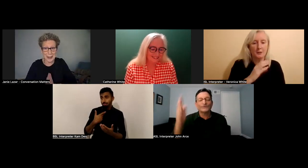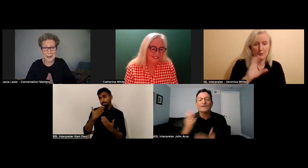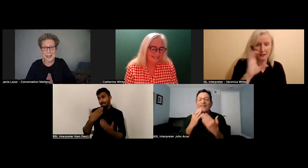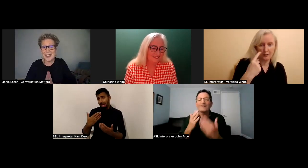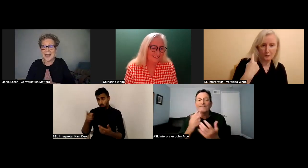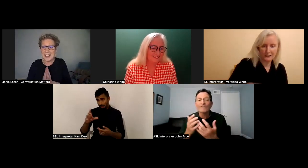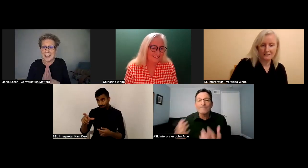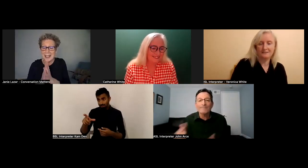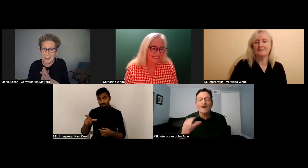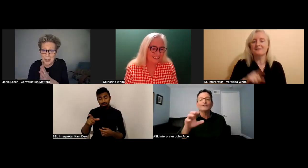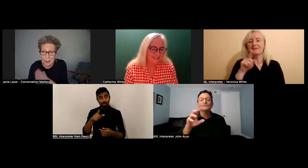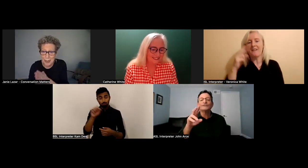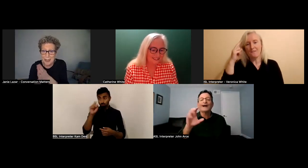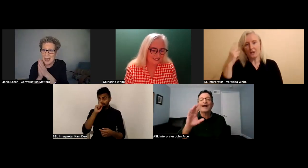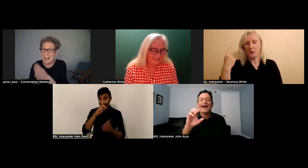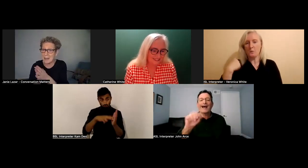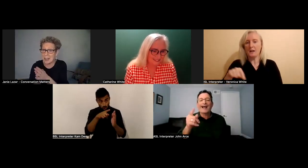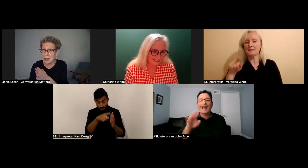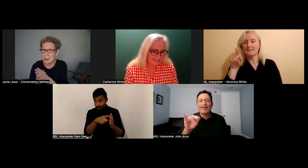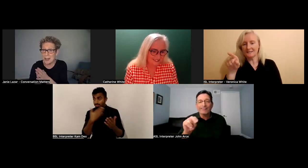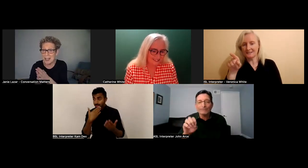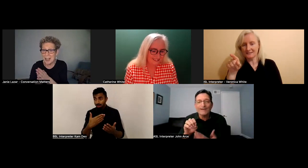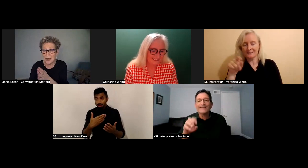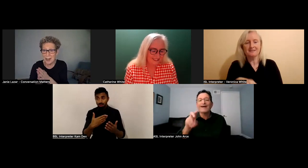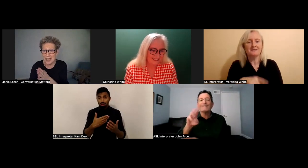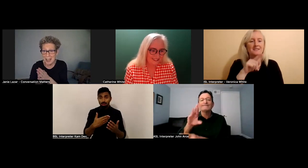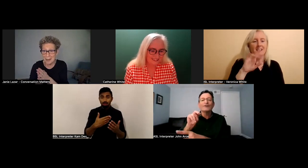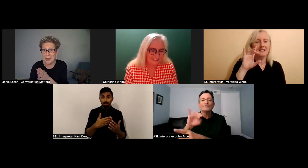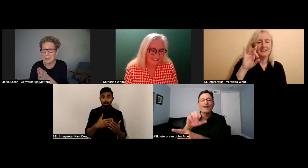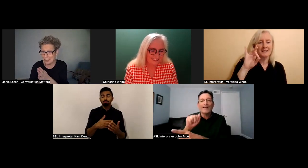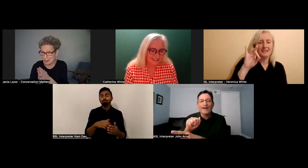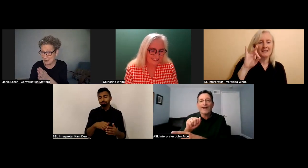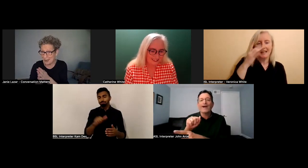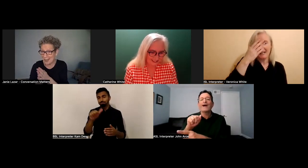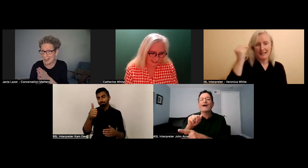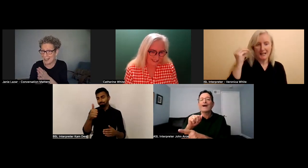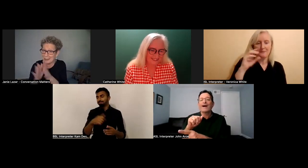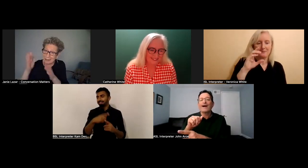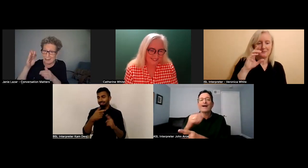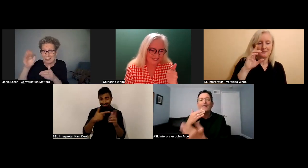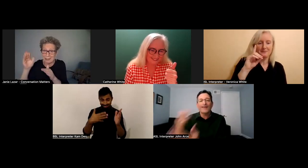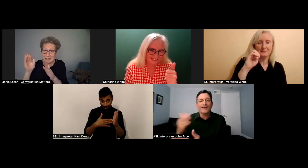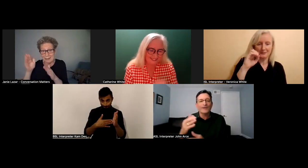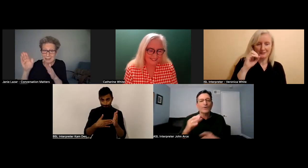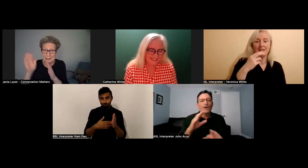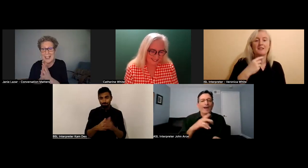thank you. Cam Diaz, and have I got your pronunciation right, Cam?